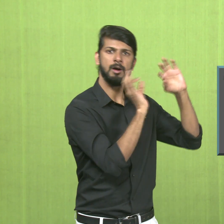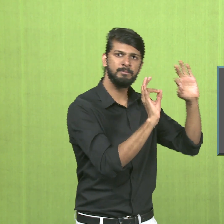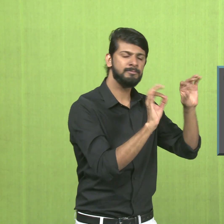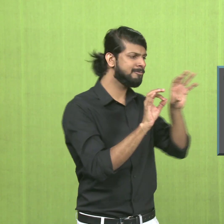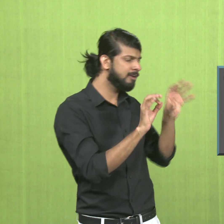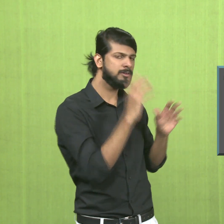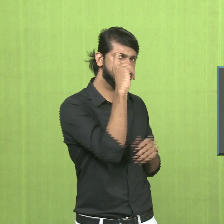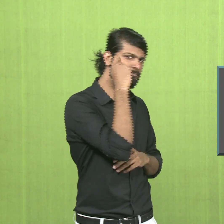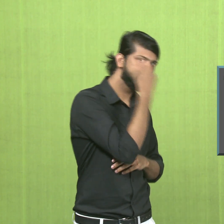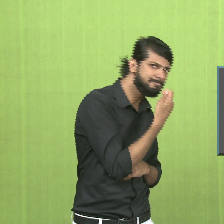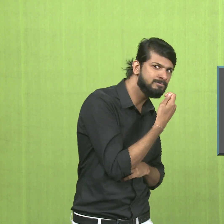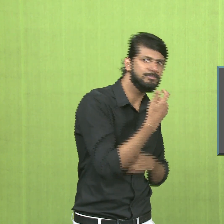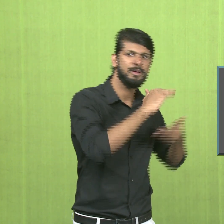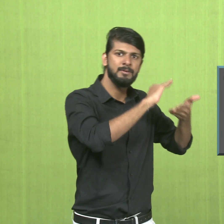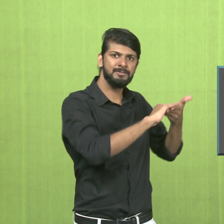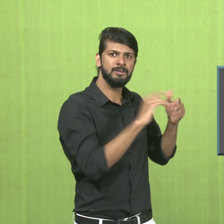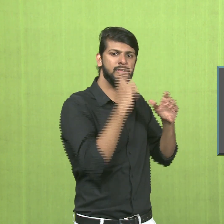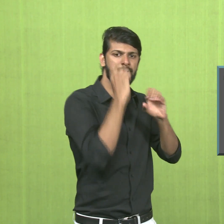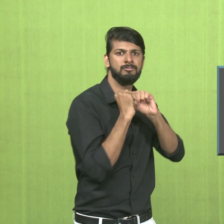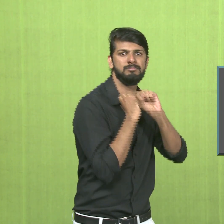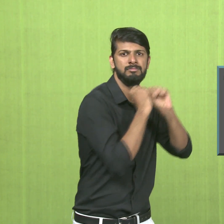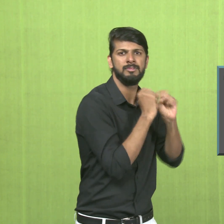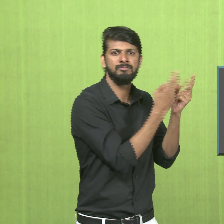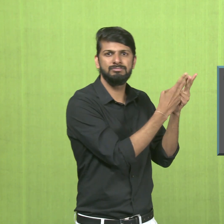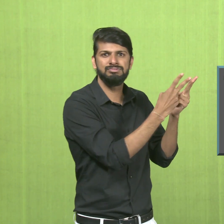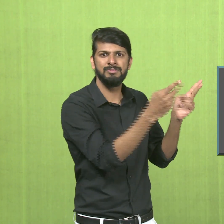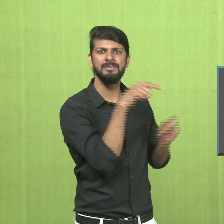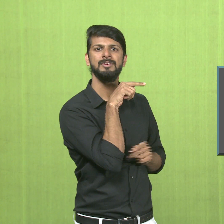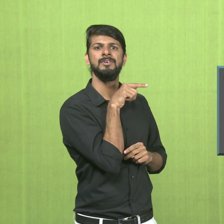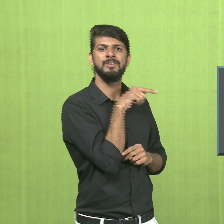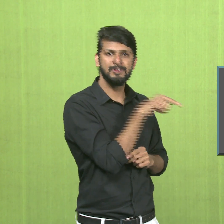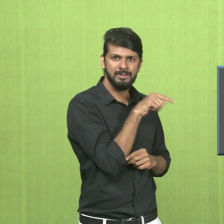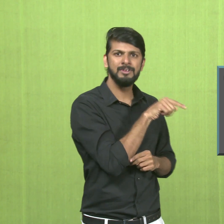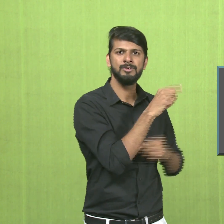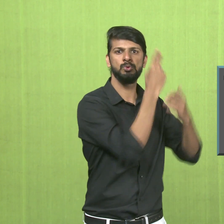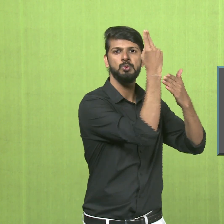the figures of deities and local characters like